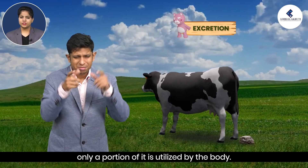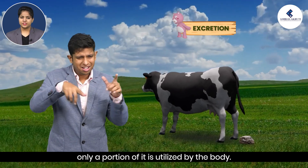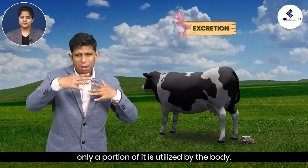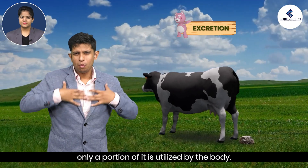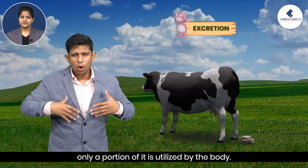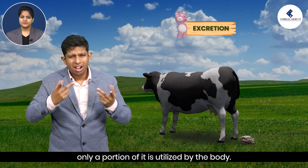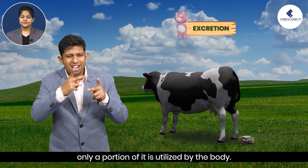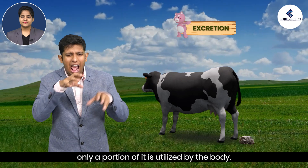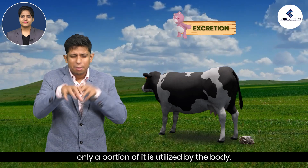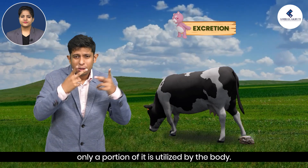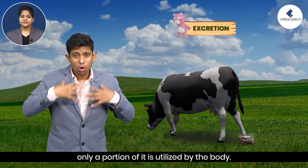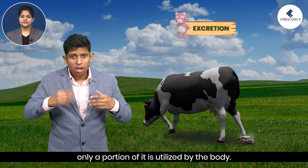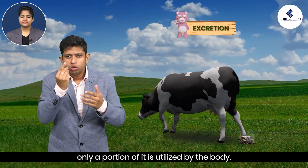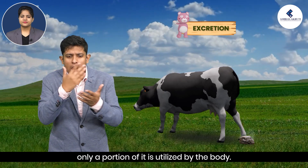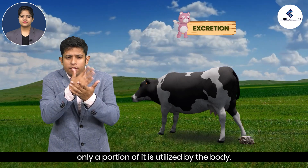the body.